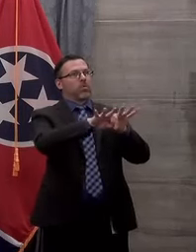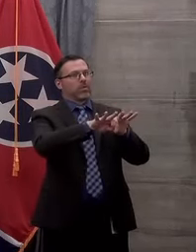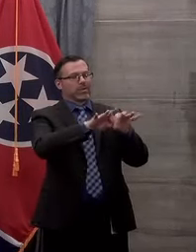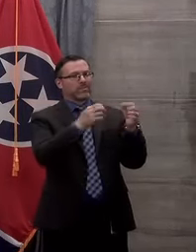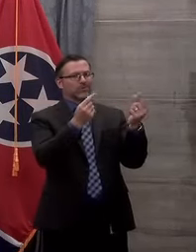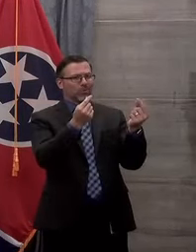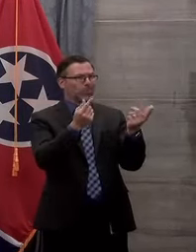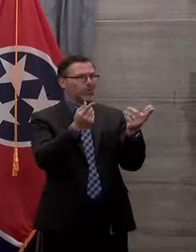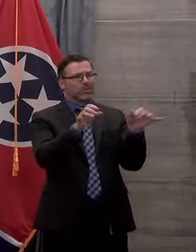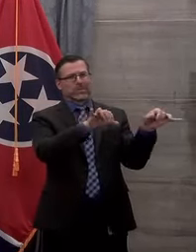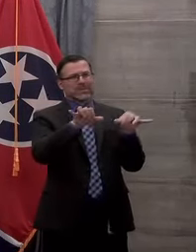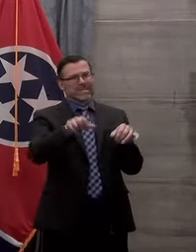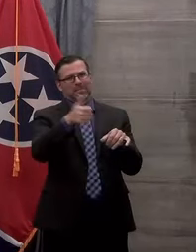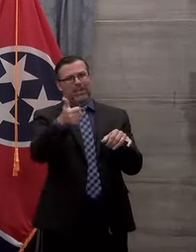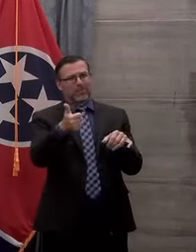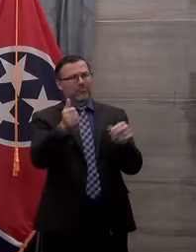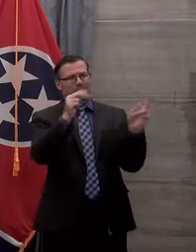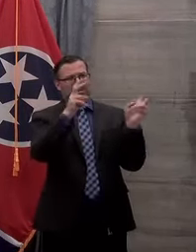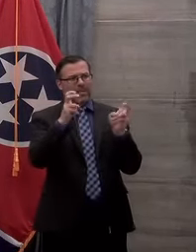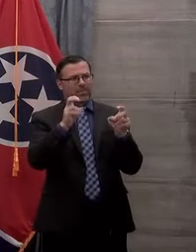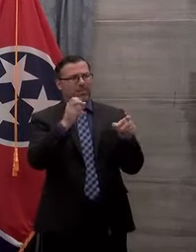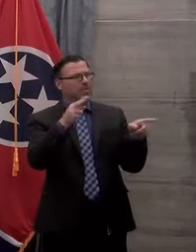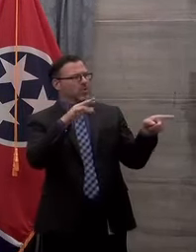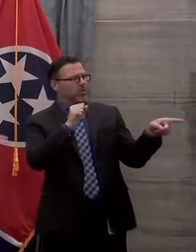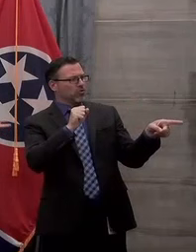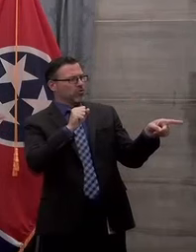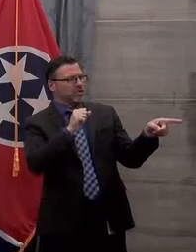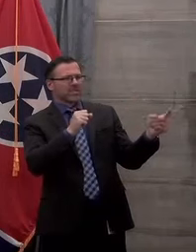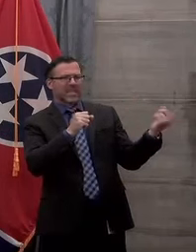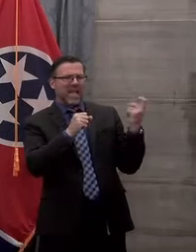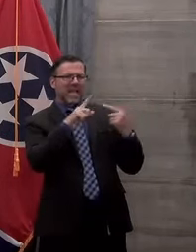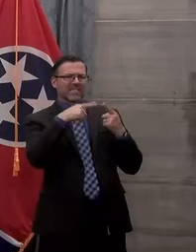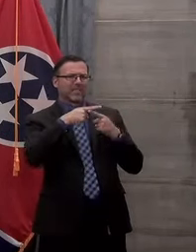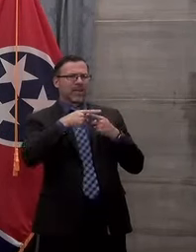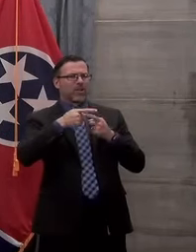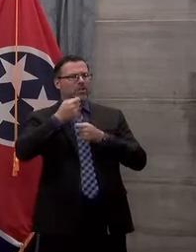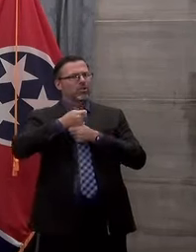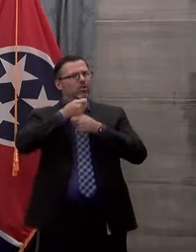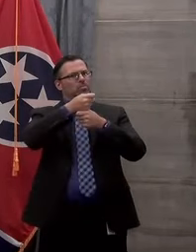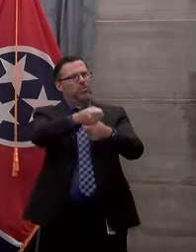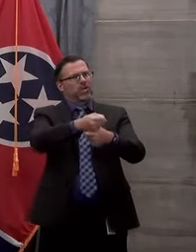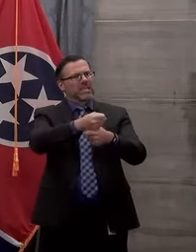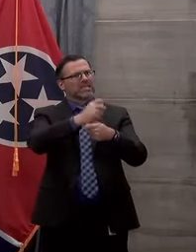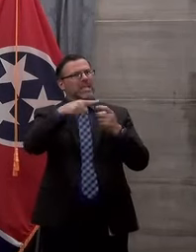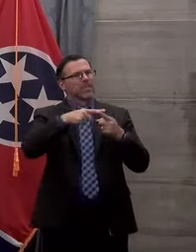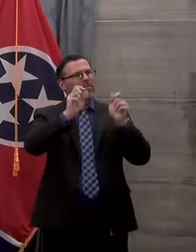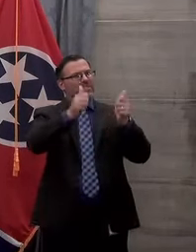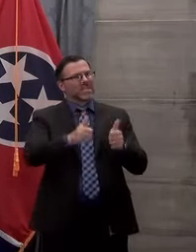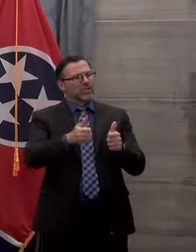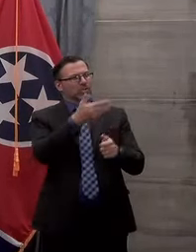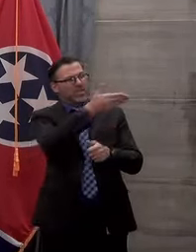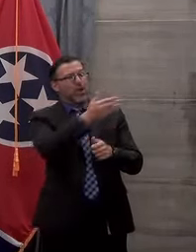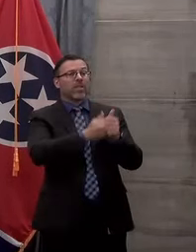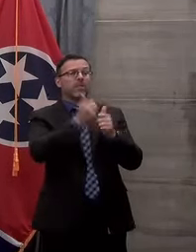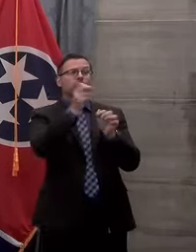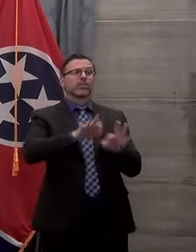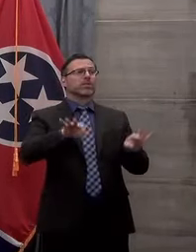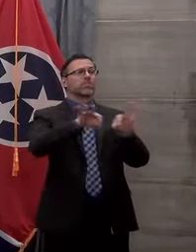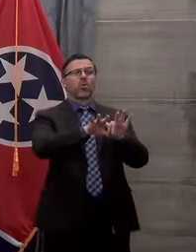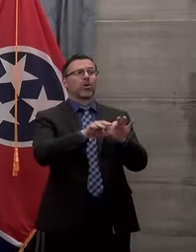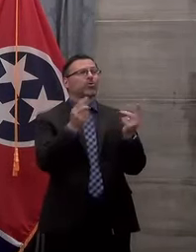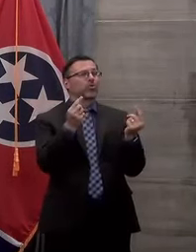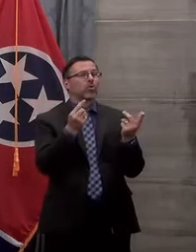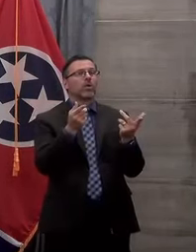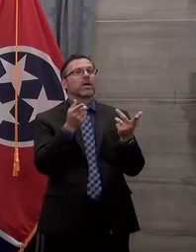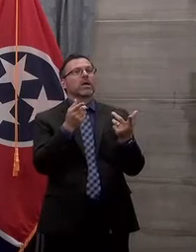any of these topics, like when Chris asked about protesters about the bust out there, the most important thing that people can do